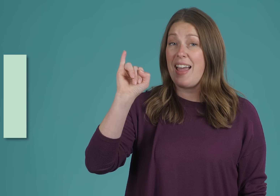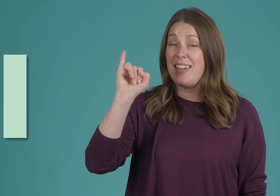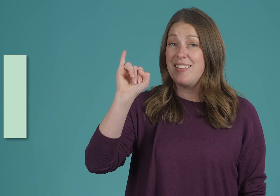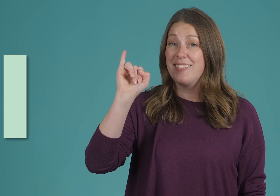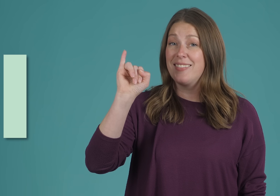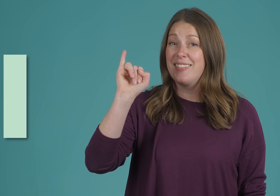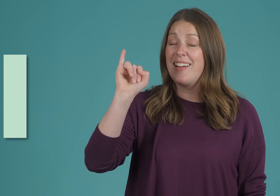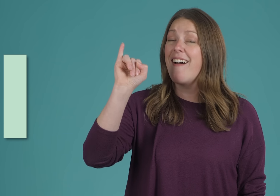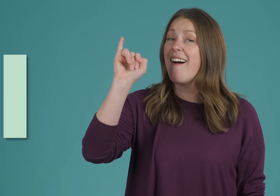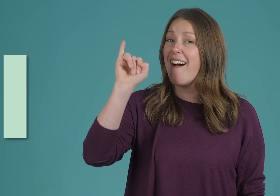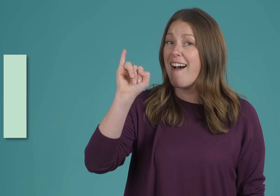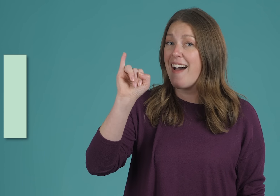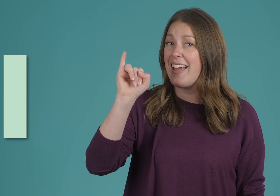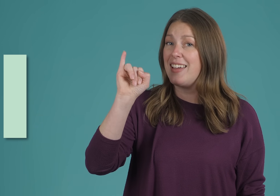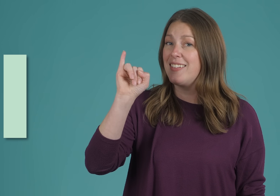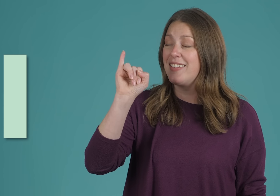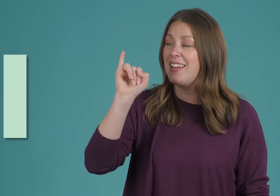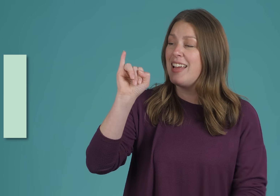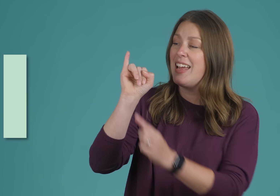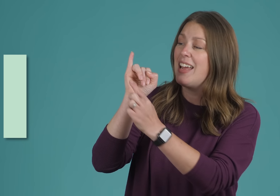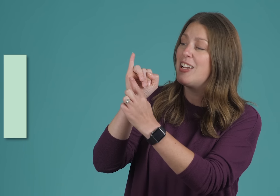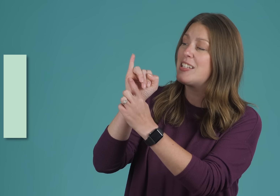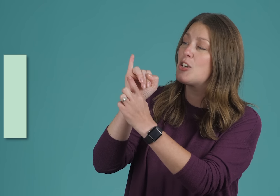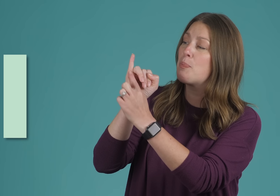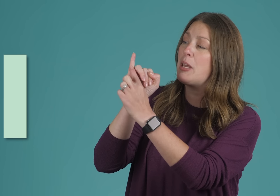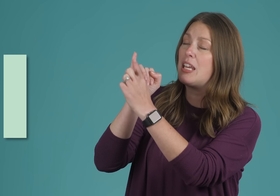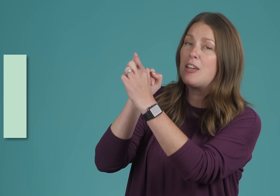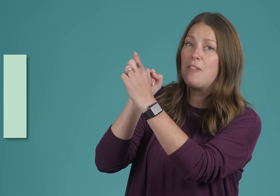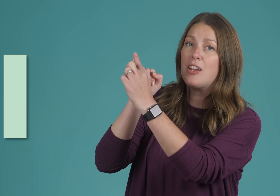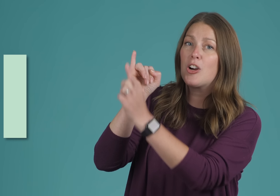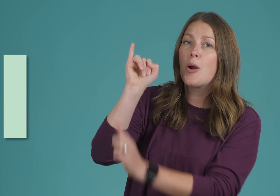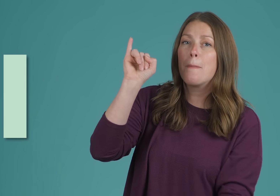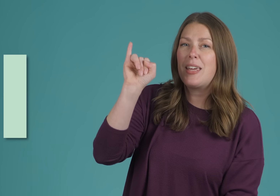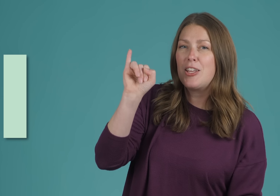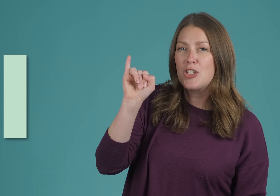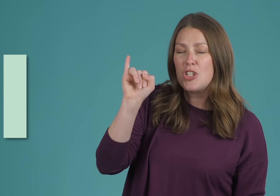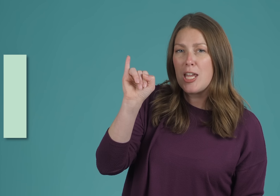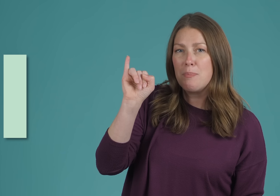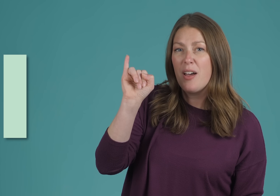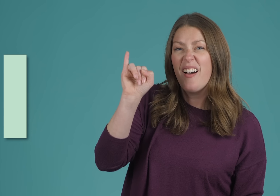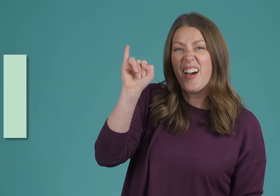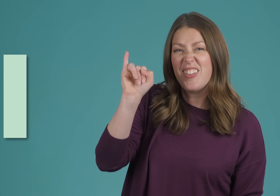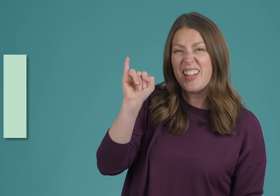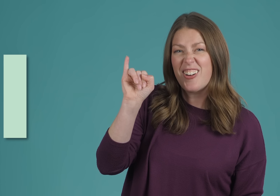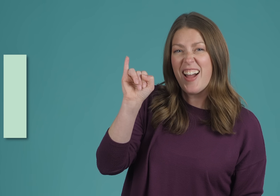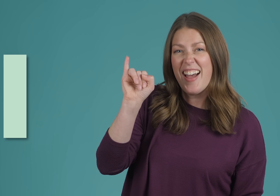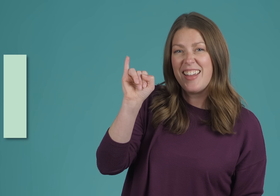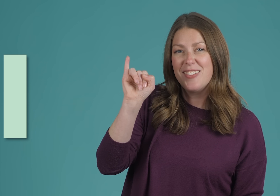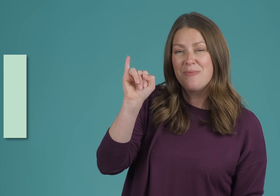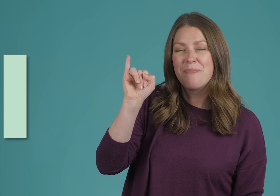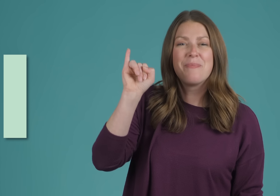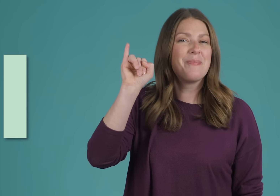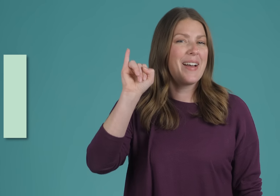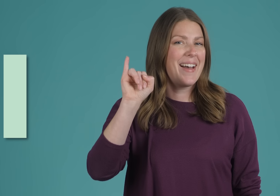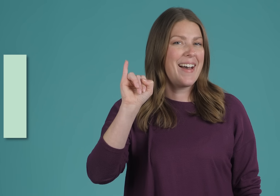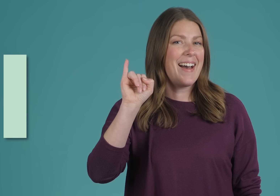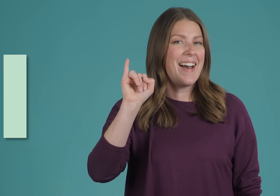I. I. It's your pinky finger making the shape of a letter I.